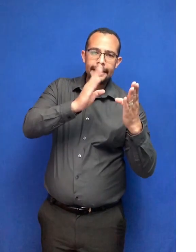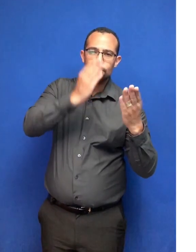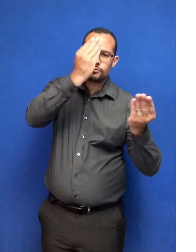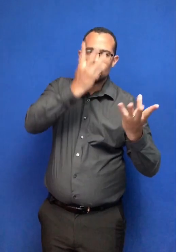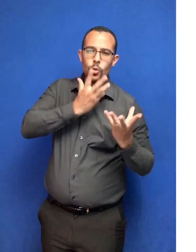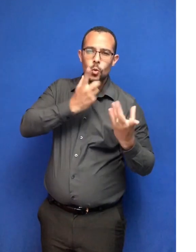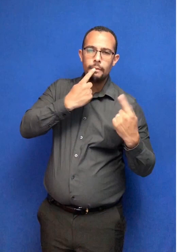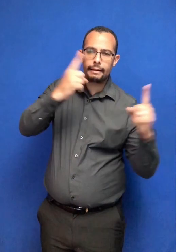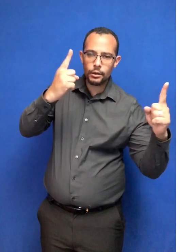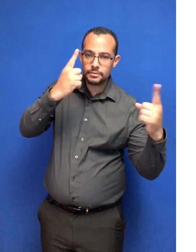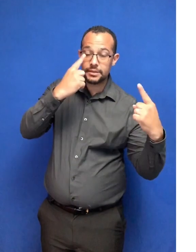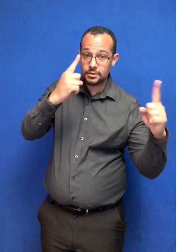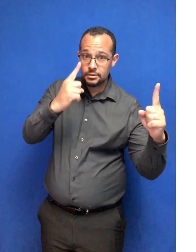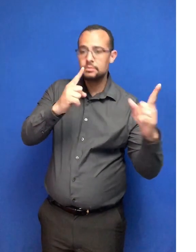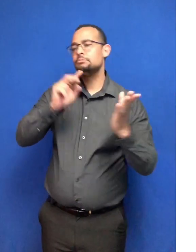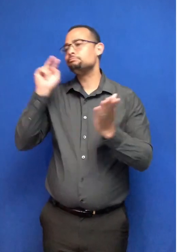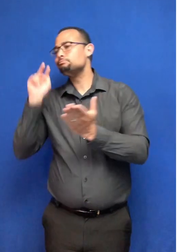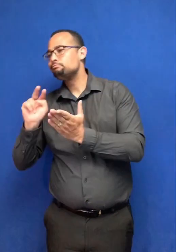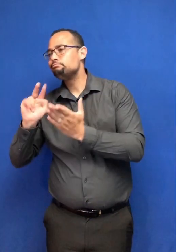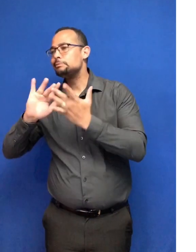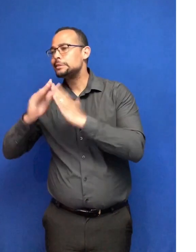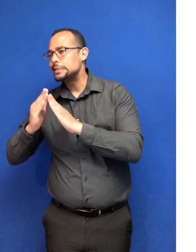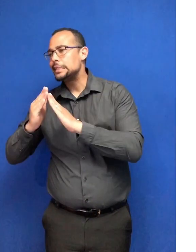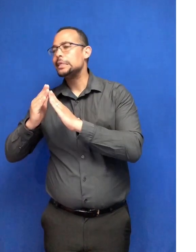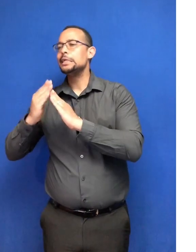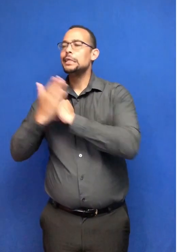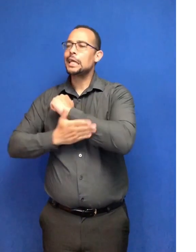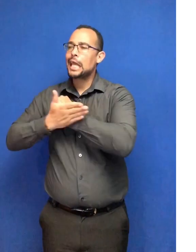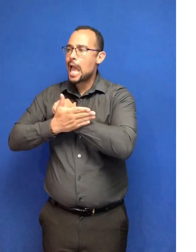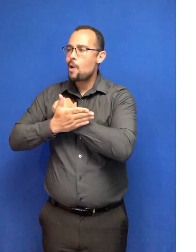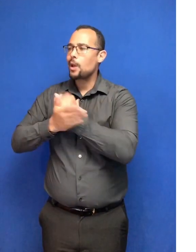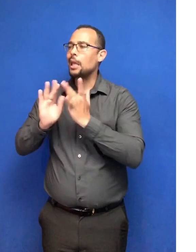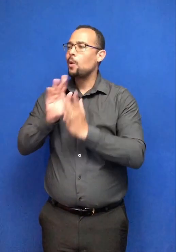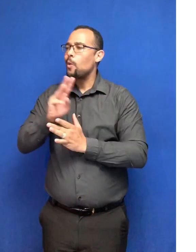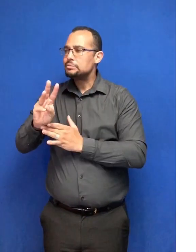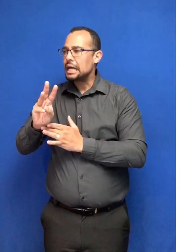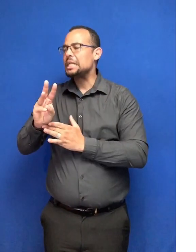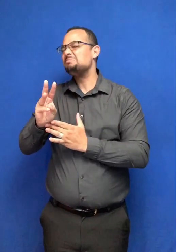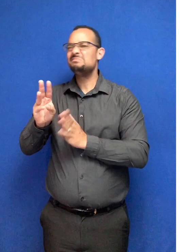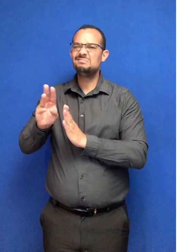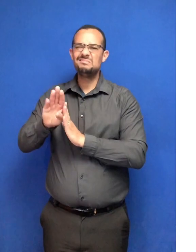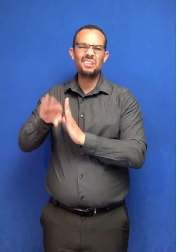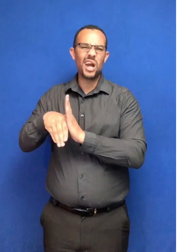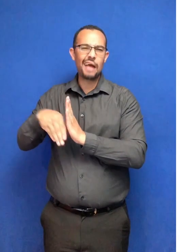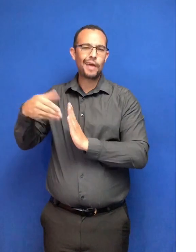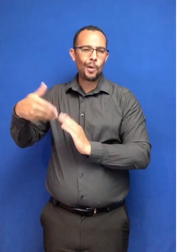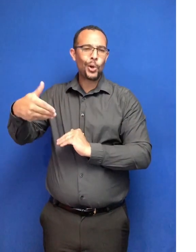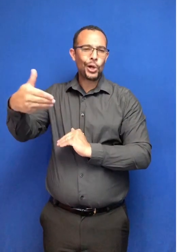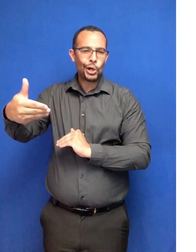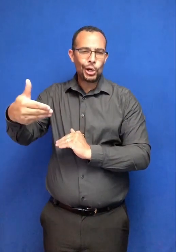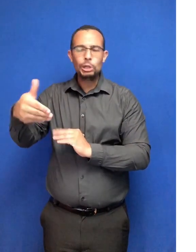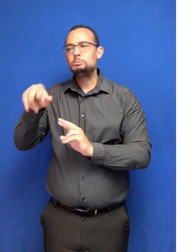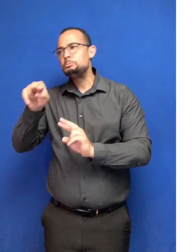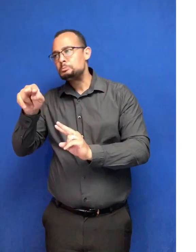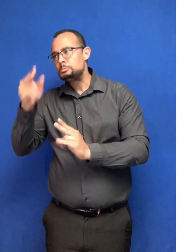weather, and check the city and county website. At this point, it's recommended about every 30 minutes to just look for updates.